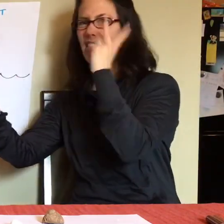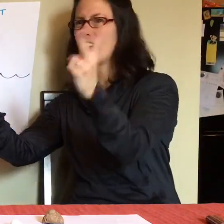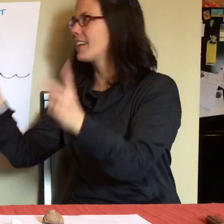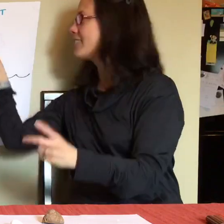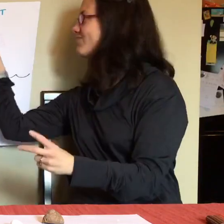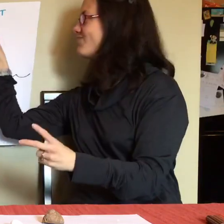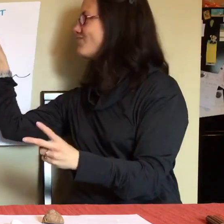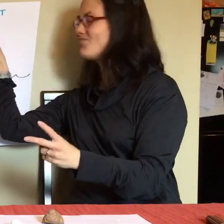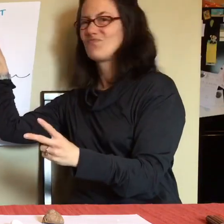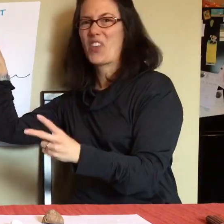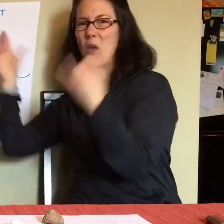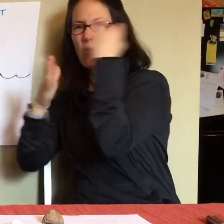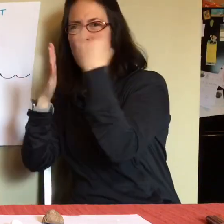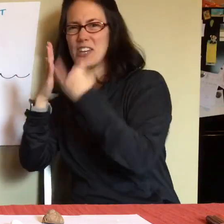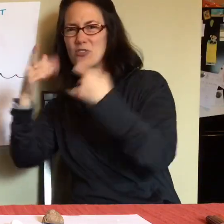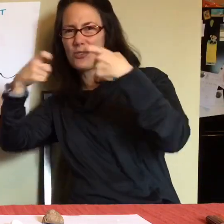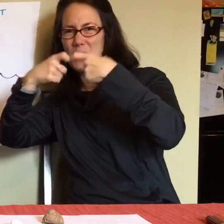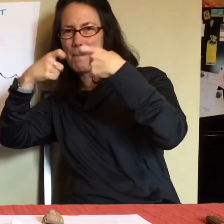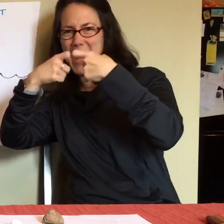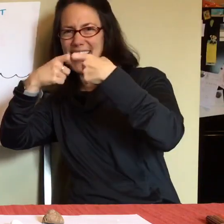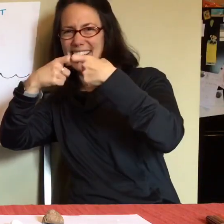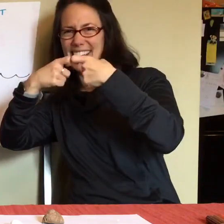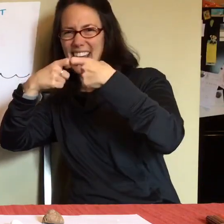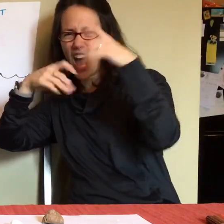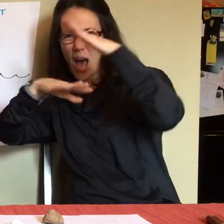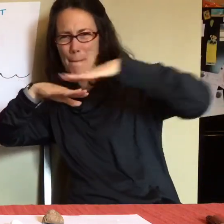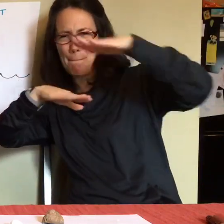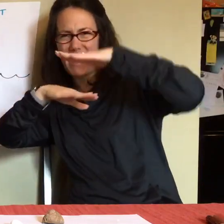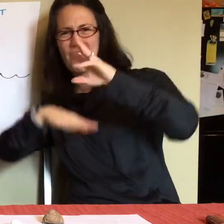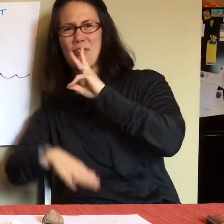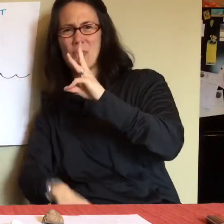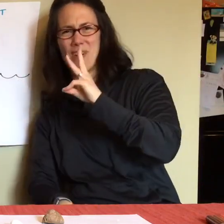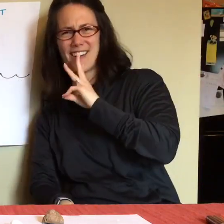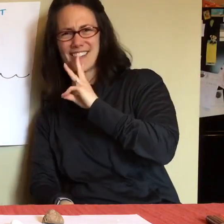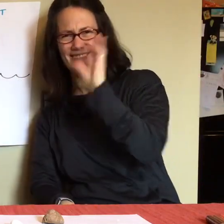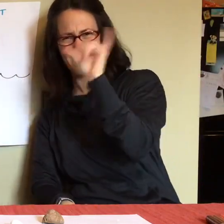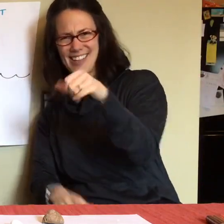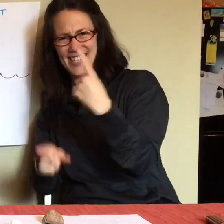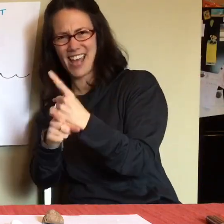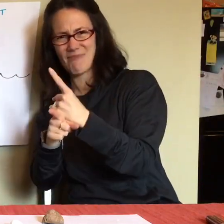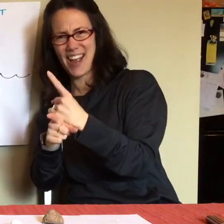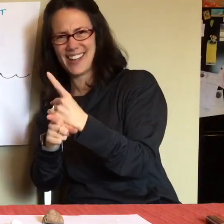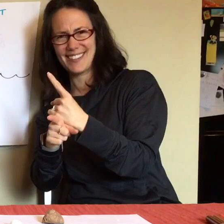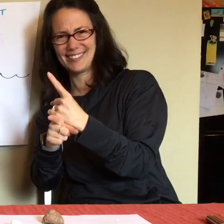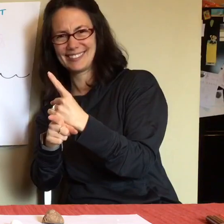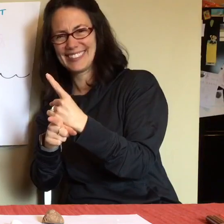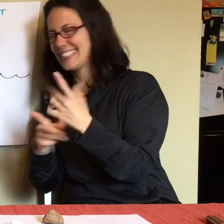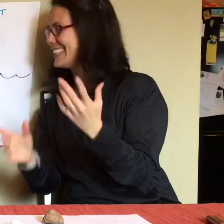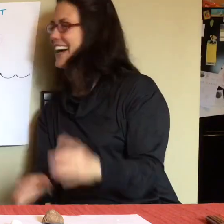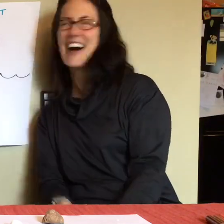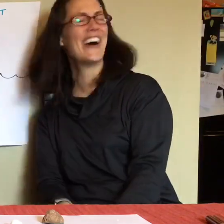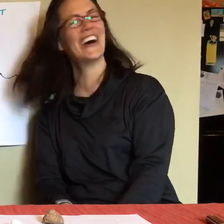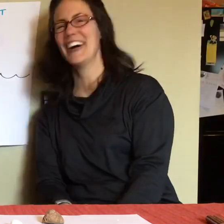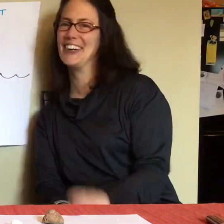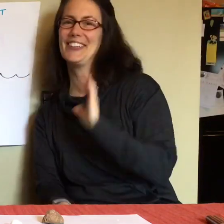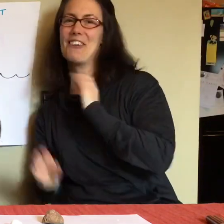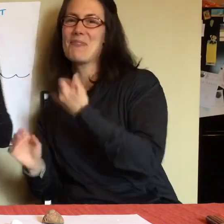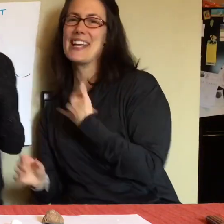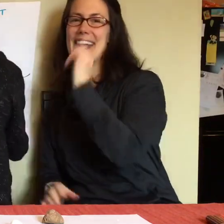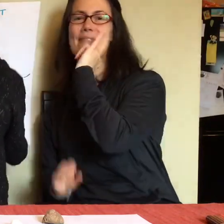Look. We drew the magnet above the water. Is that right? No. We made